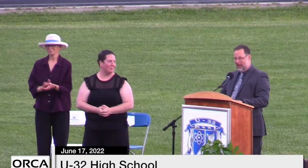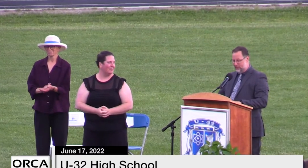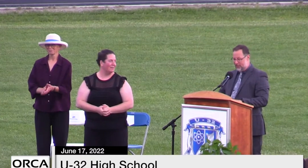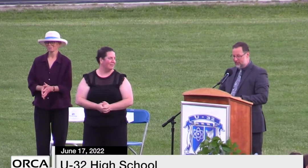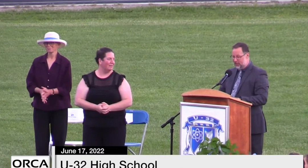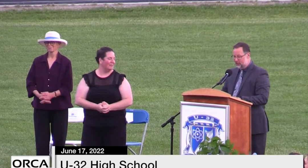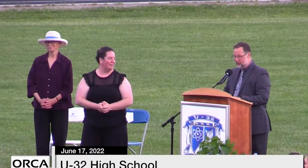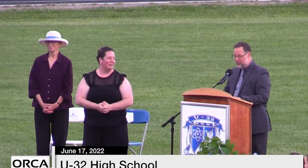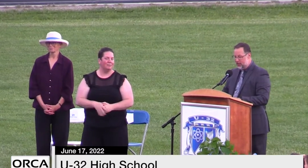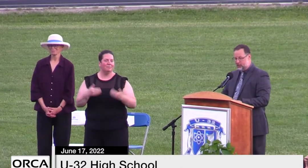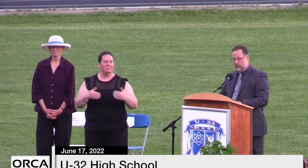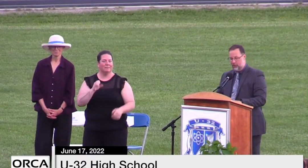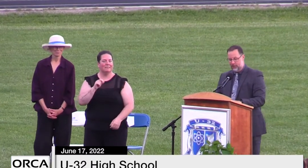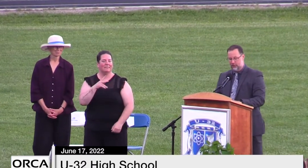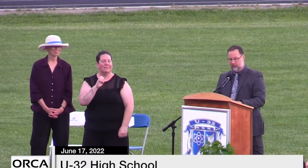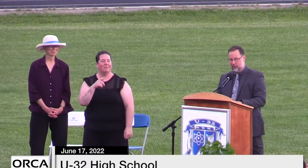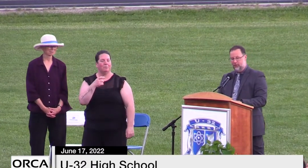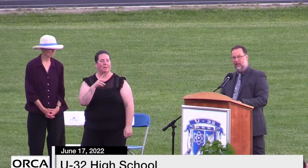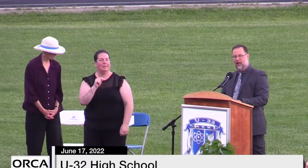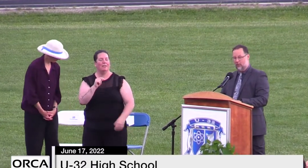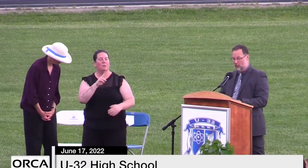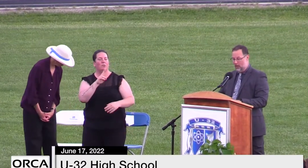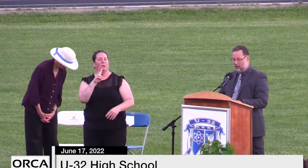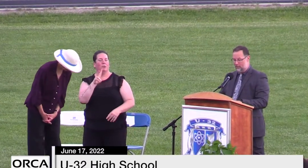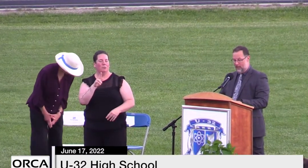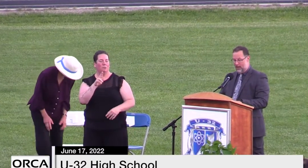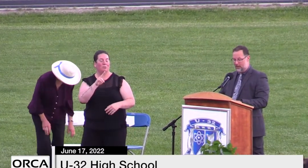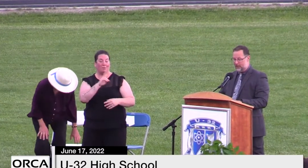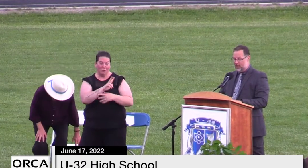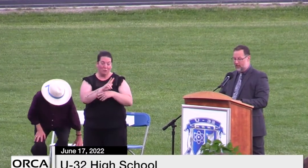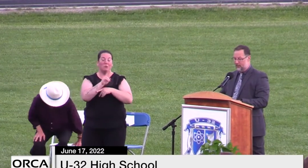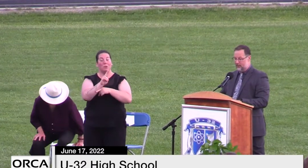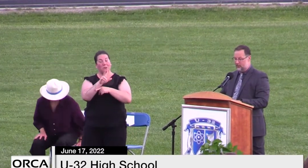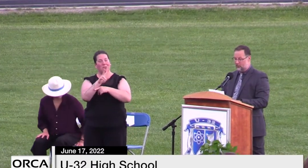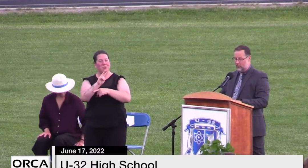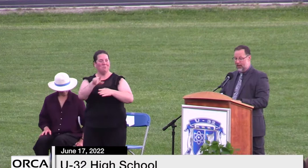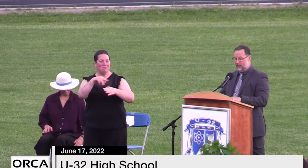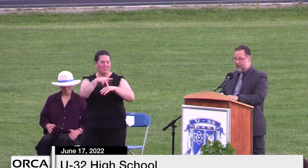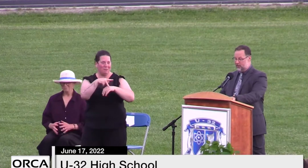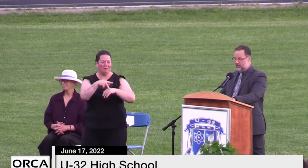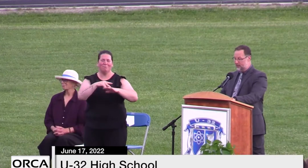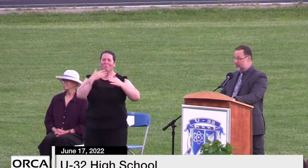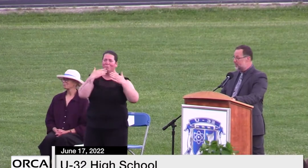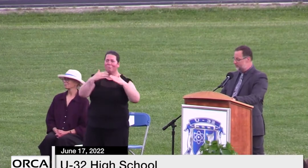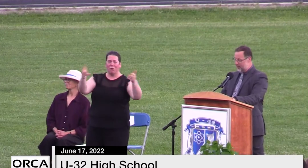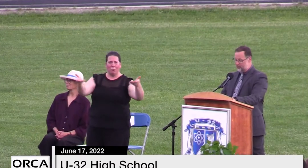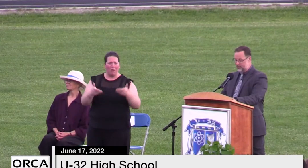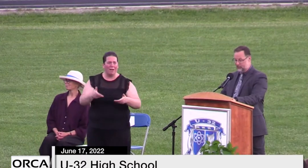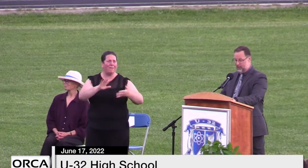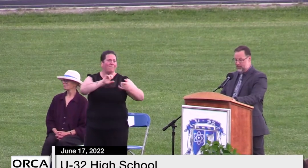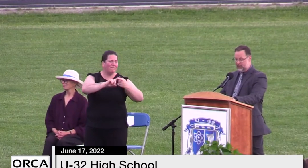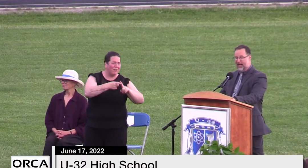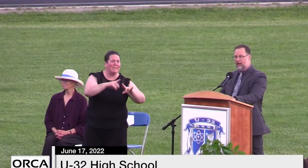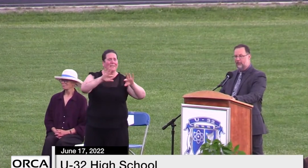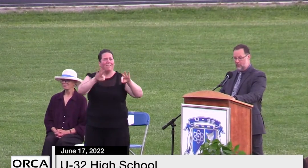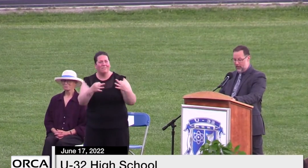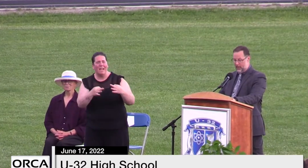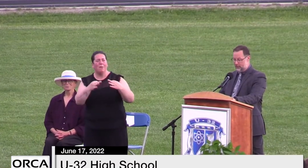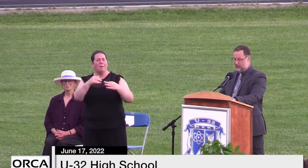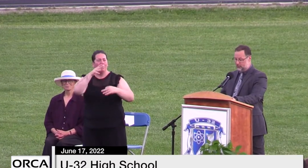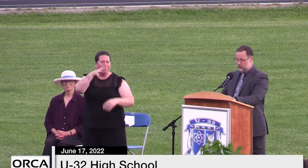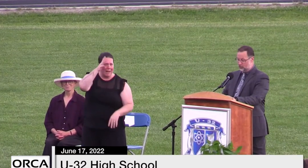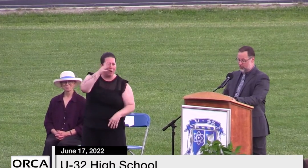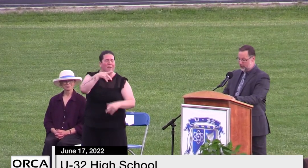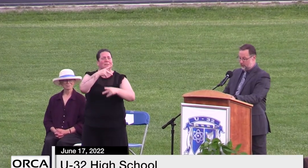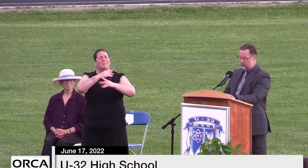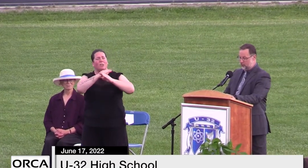So I'm Stephen Dellinger Pate, U32's principal, and I want to welcome parents, caregivers, grandparents, siblings, family, friends, and everyone